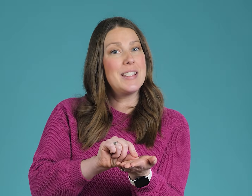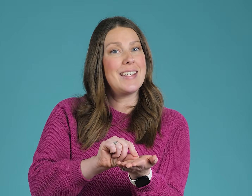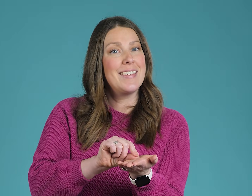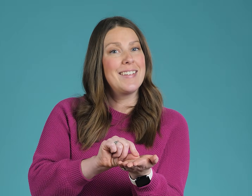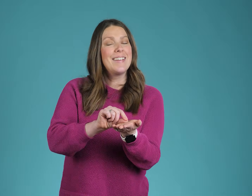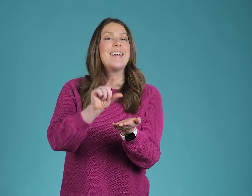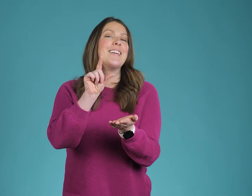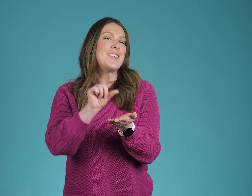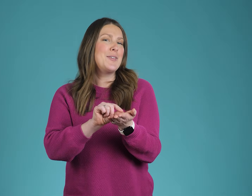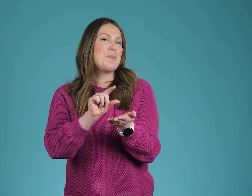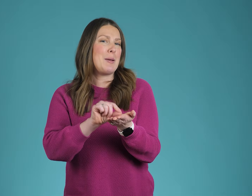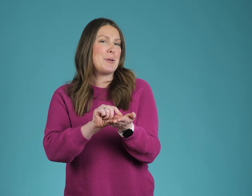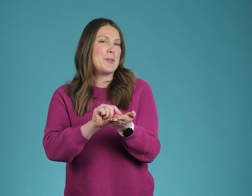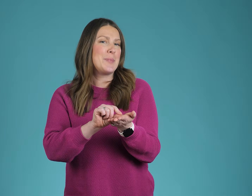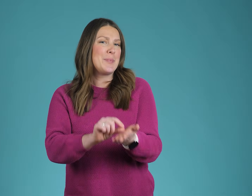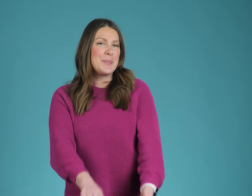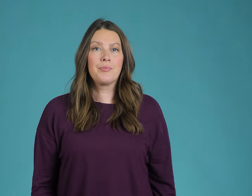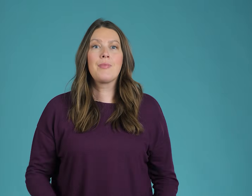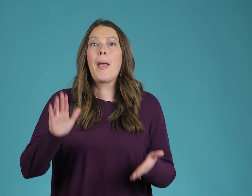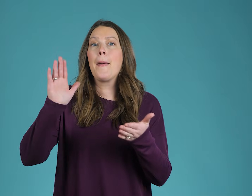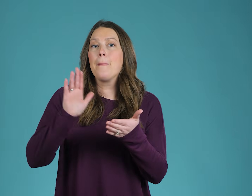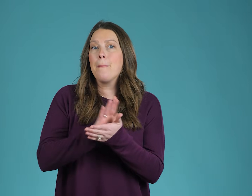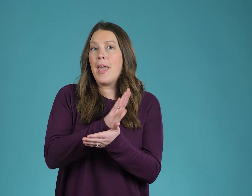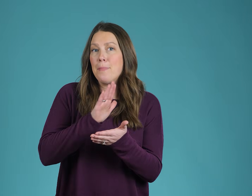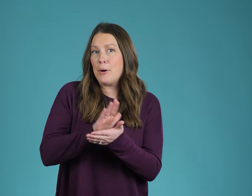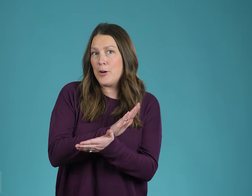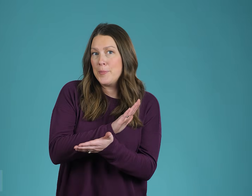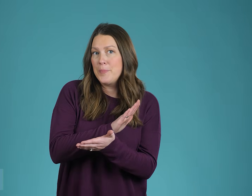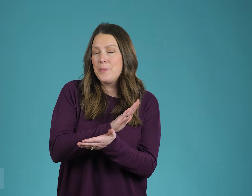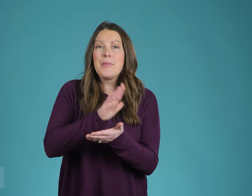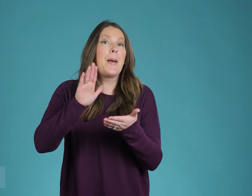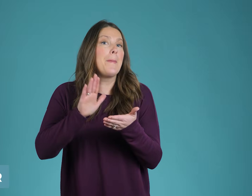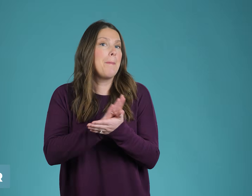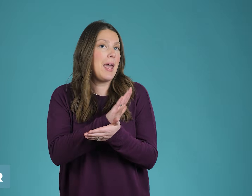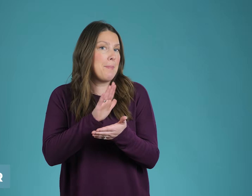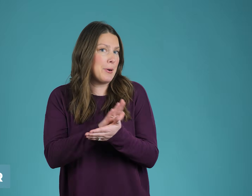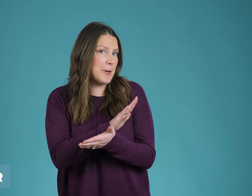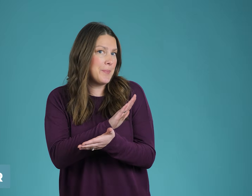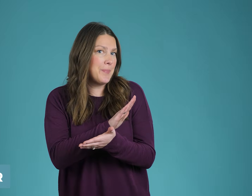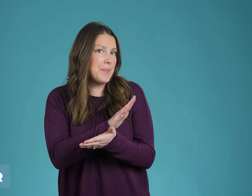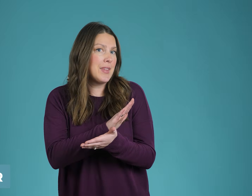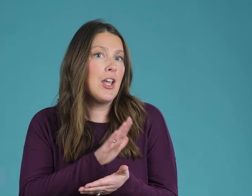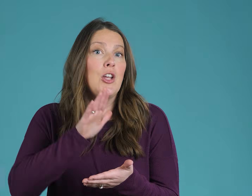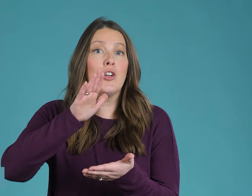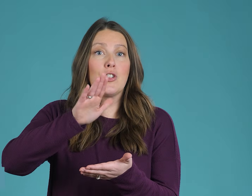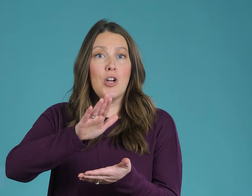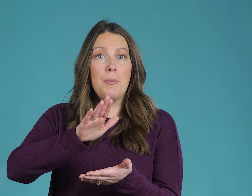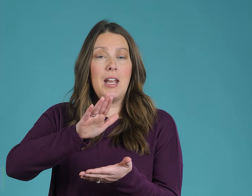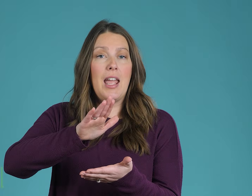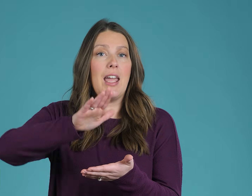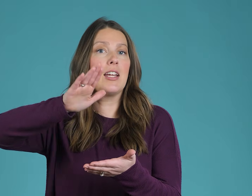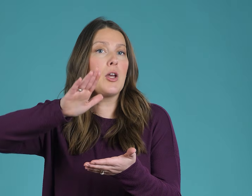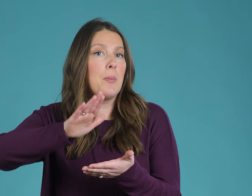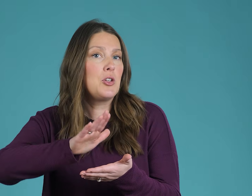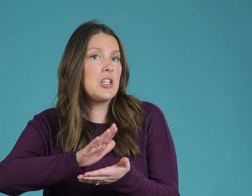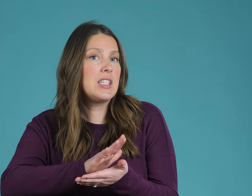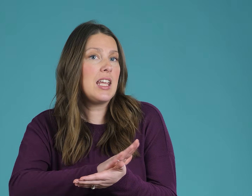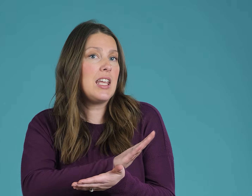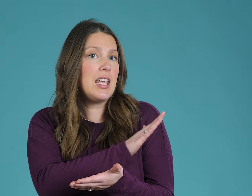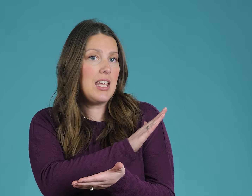printed. Newspaper. Paper. Paper. Your dominant hand pushes